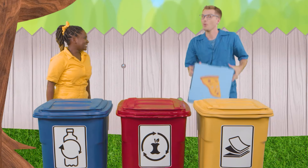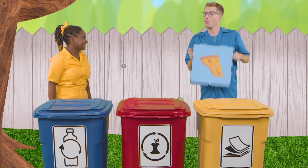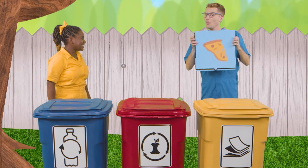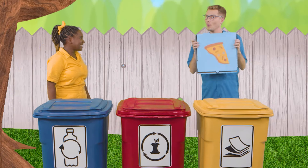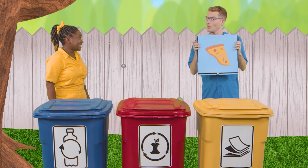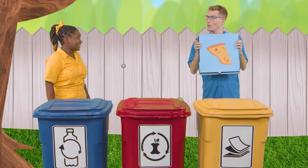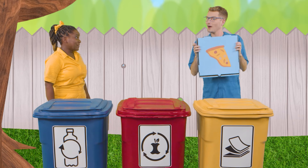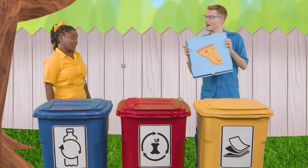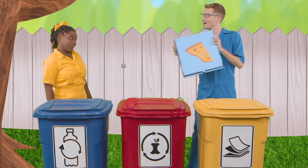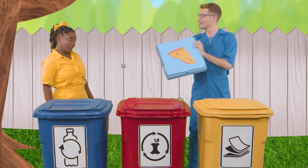Ooh!